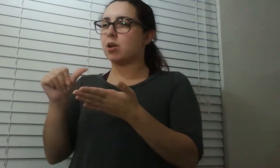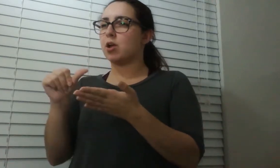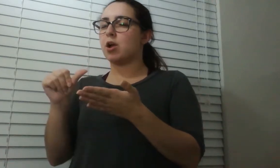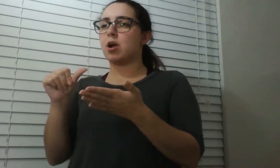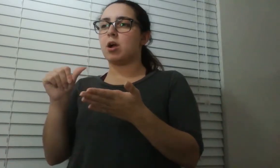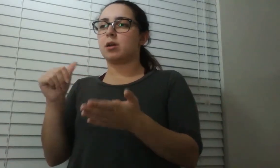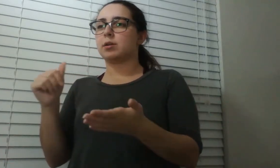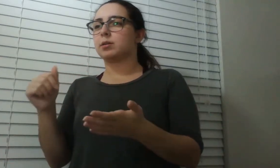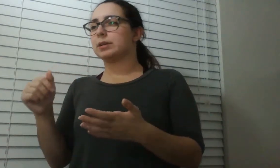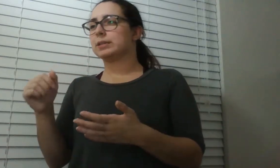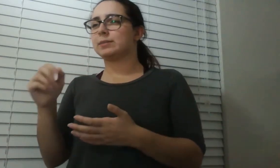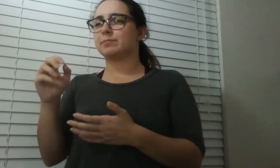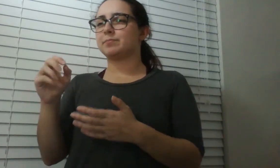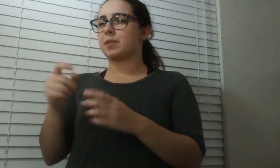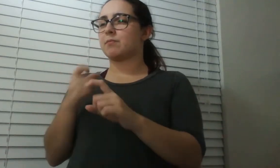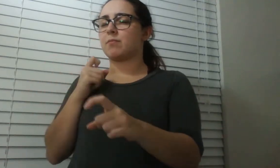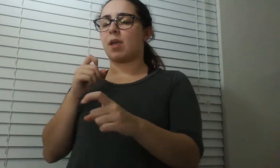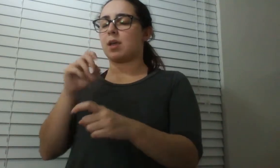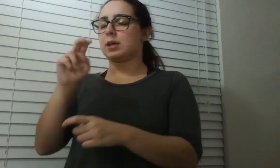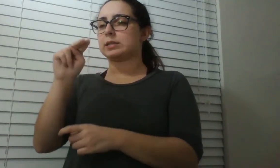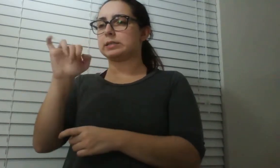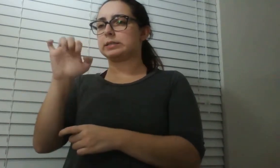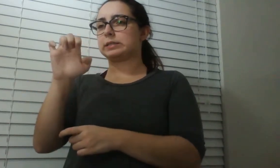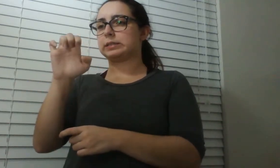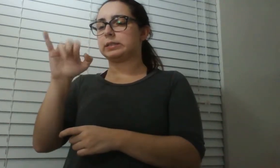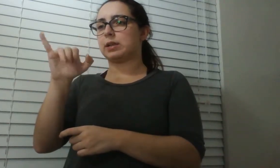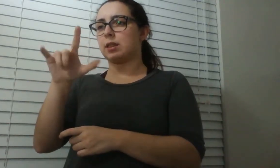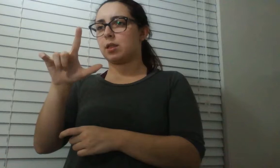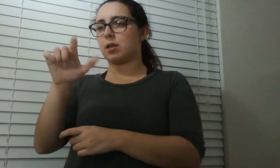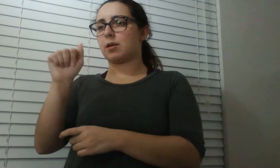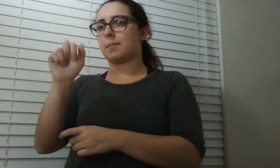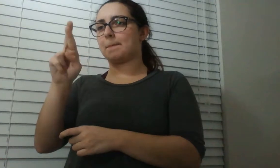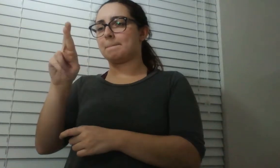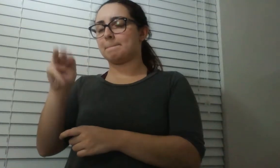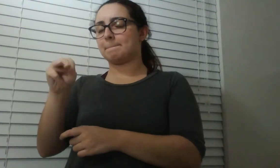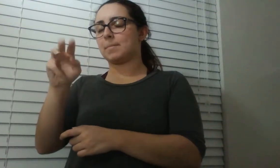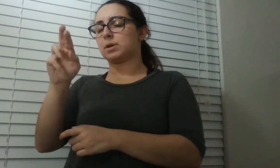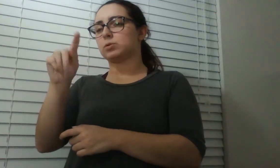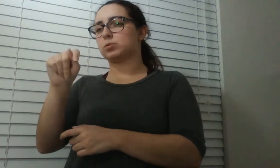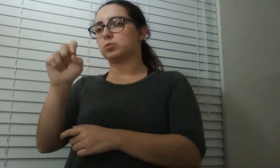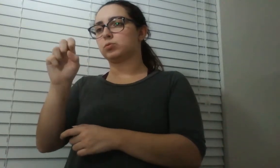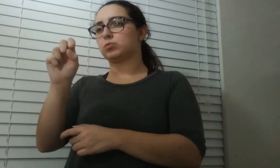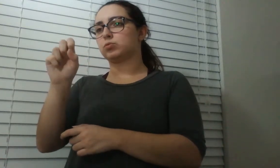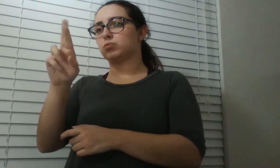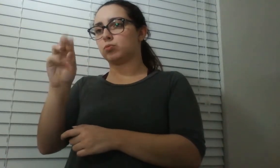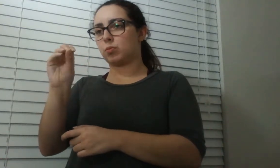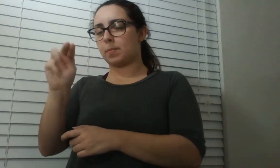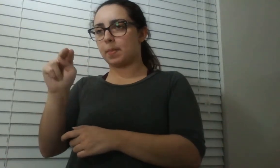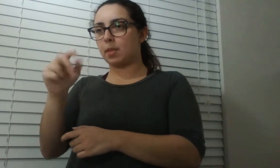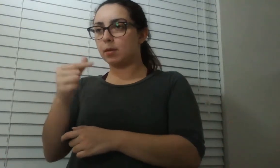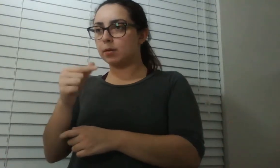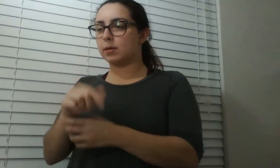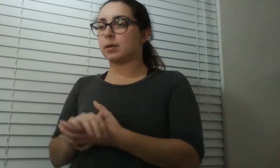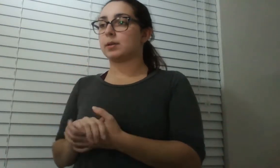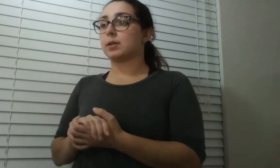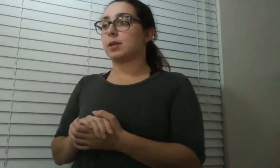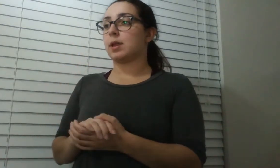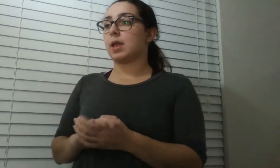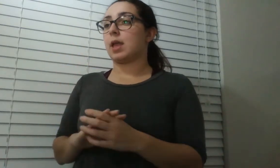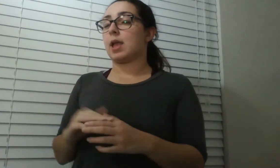very flattering. And if it had come in any other form but by email, I would have framed it. I would